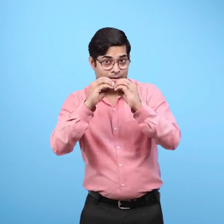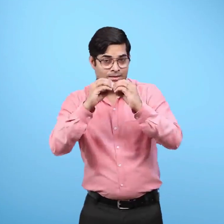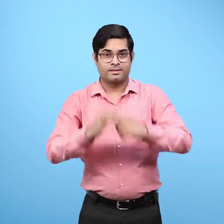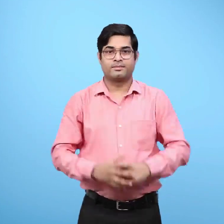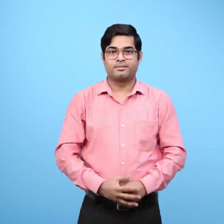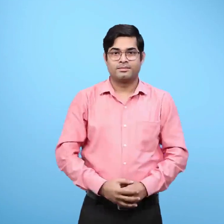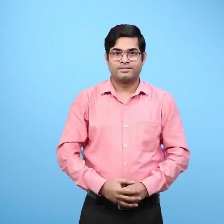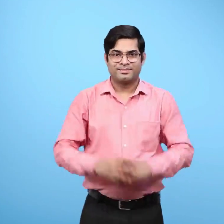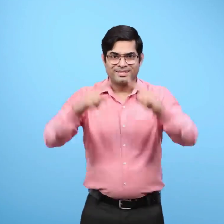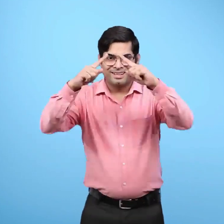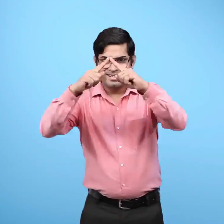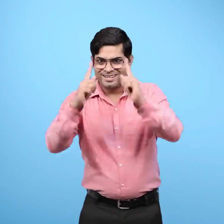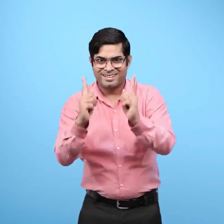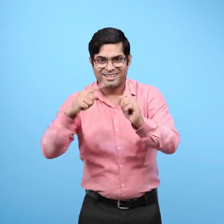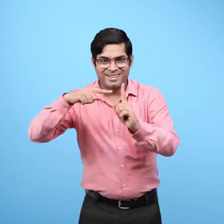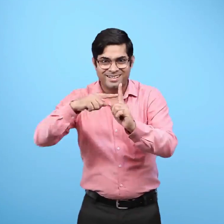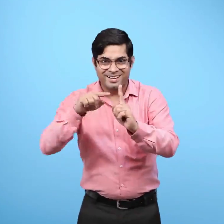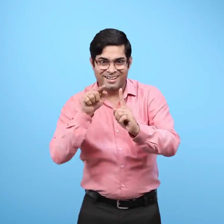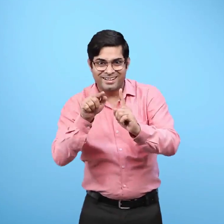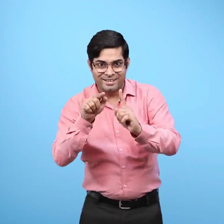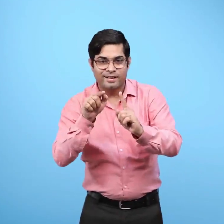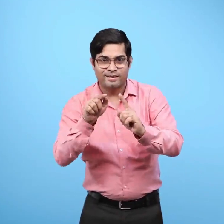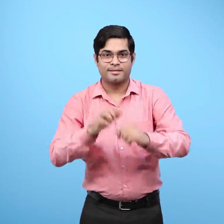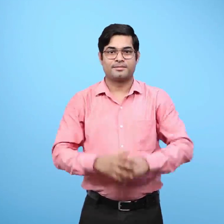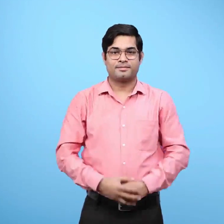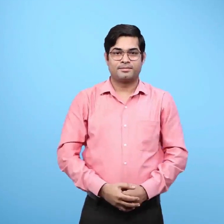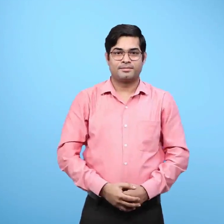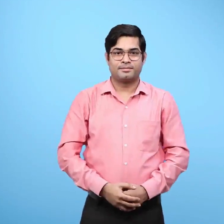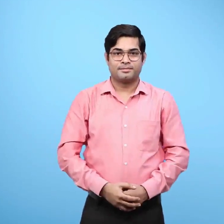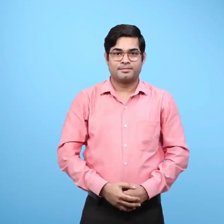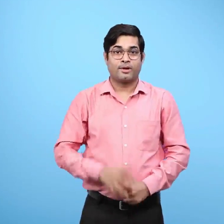B. 5-sided shape or a pentagon.